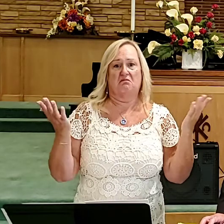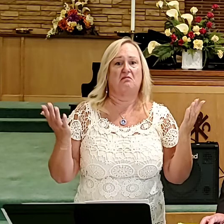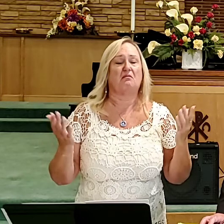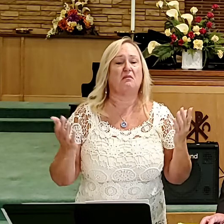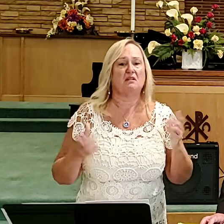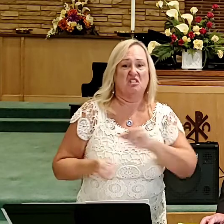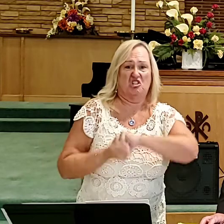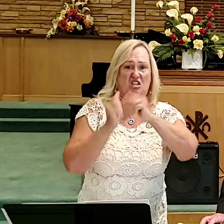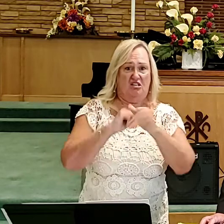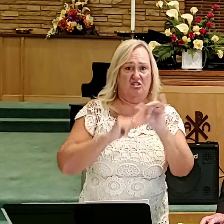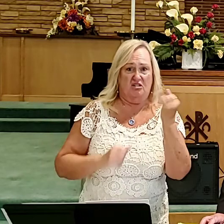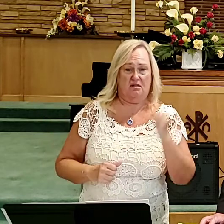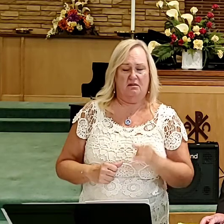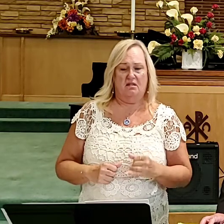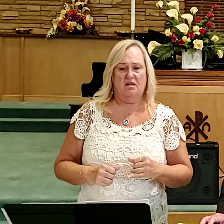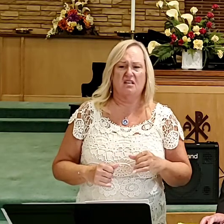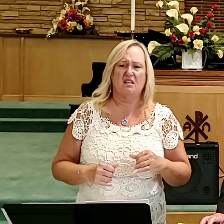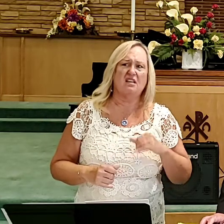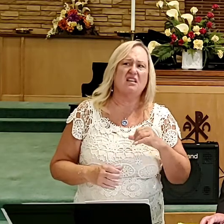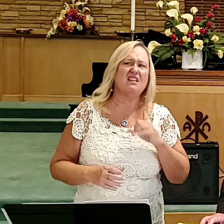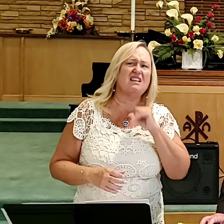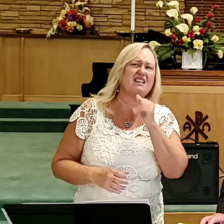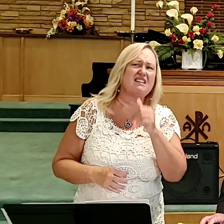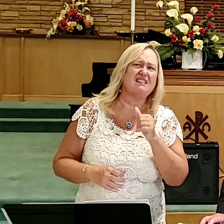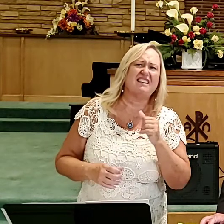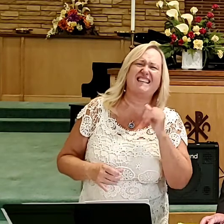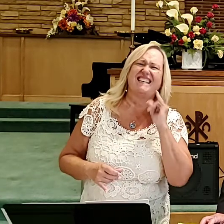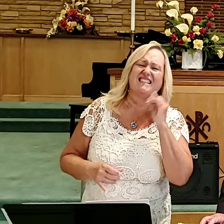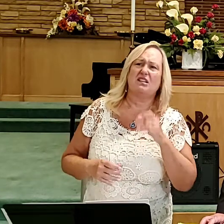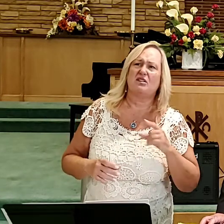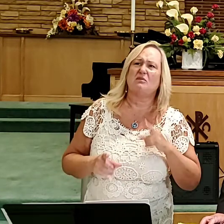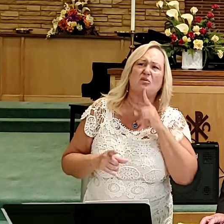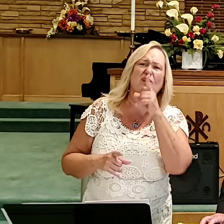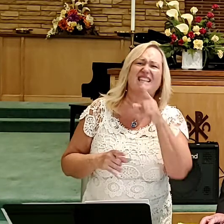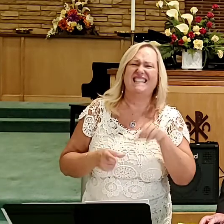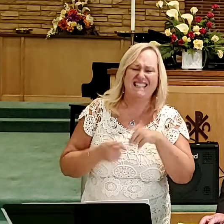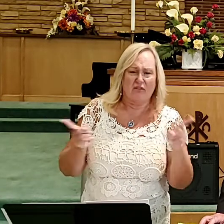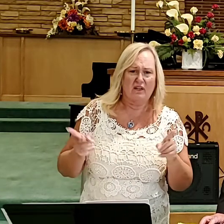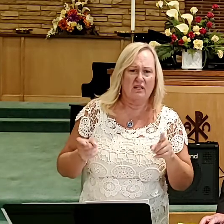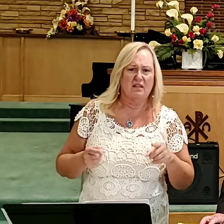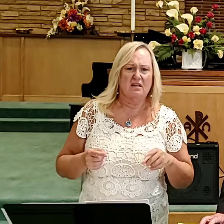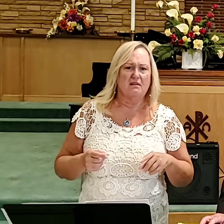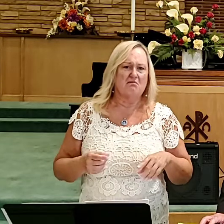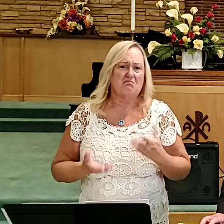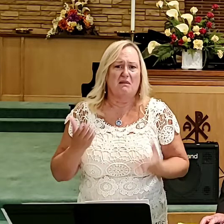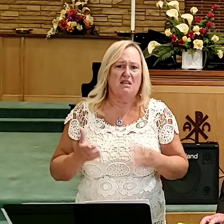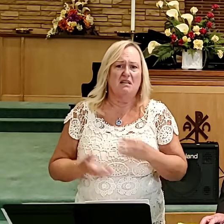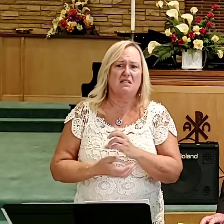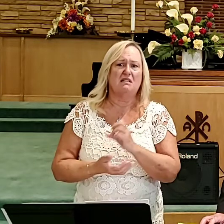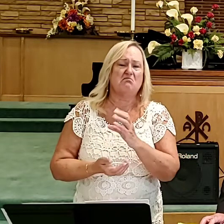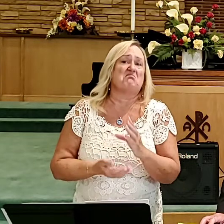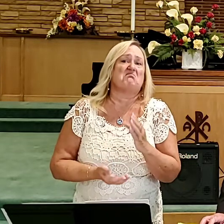it. Isn't there something really different? Isn't there something